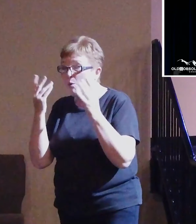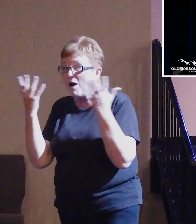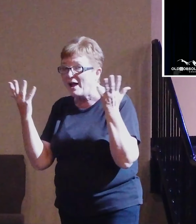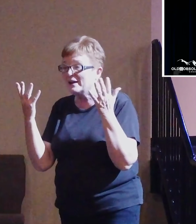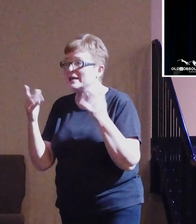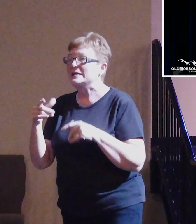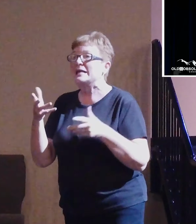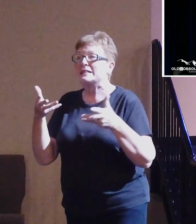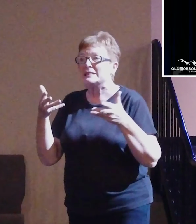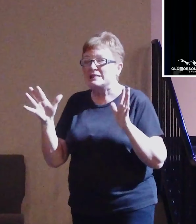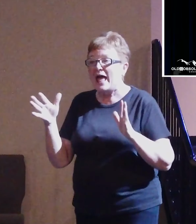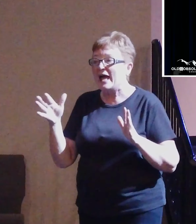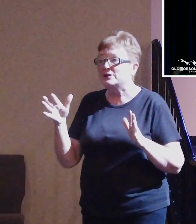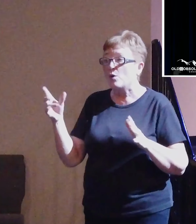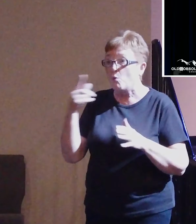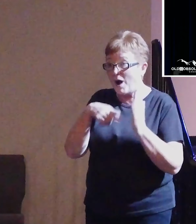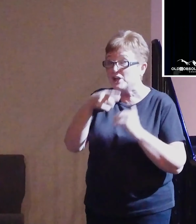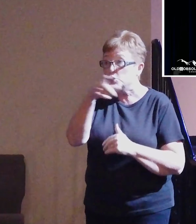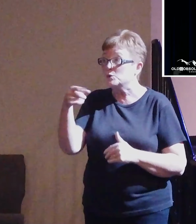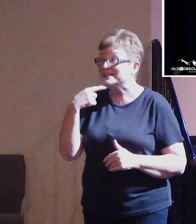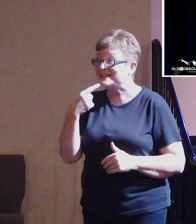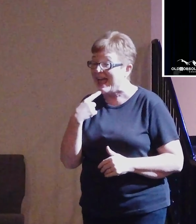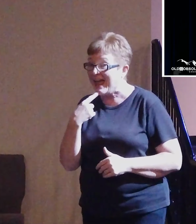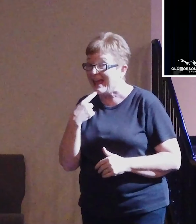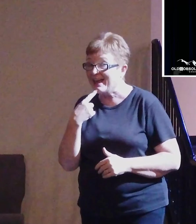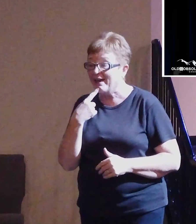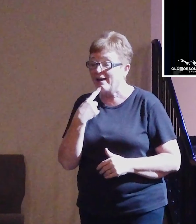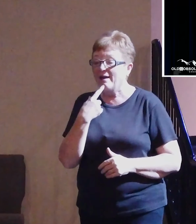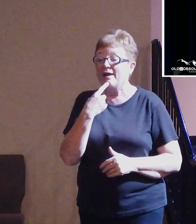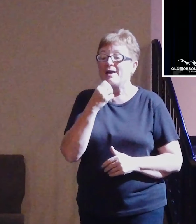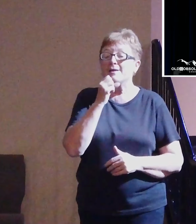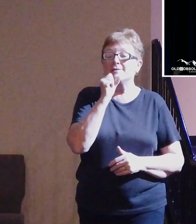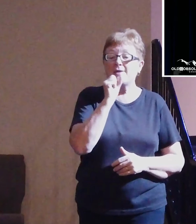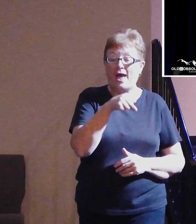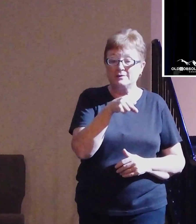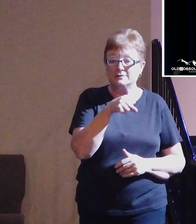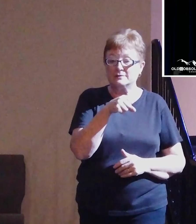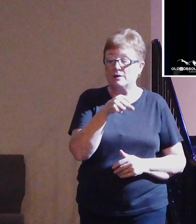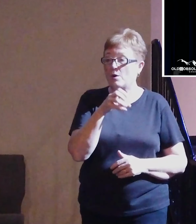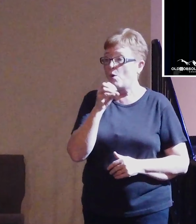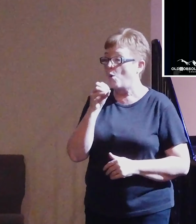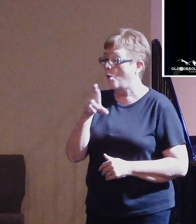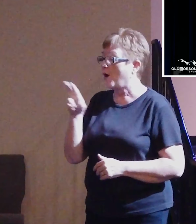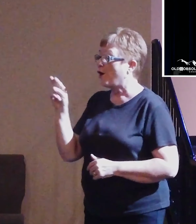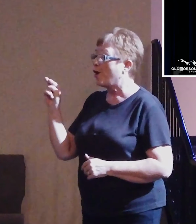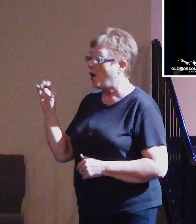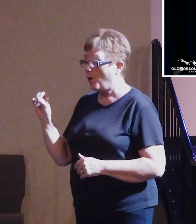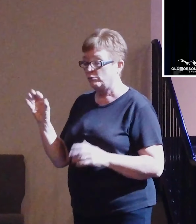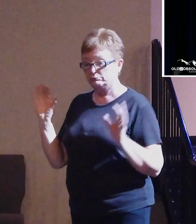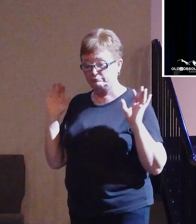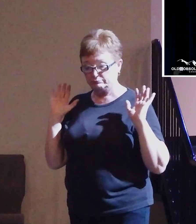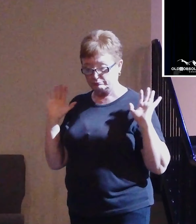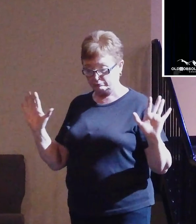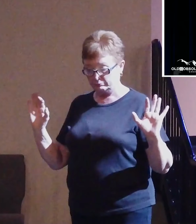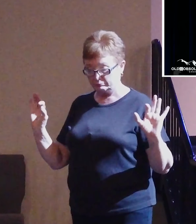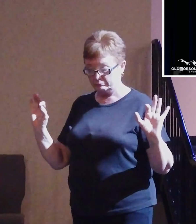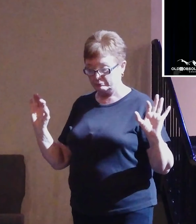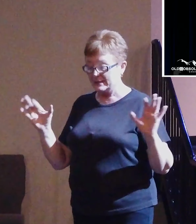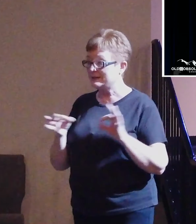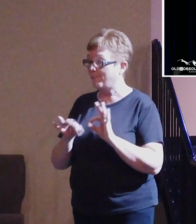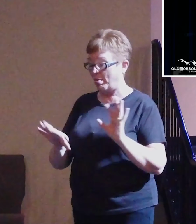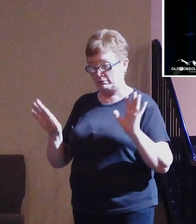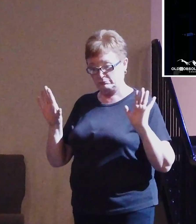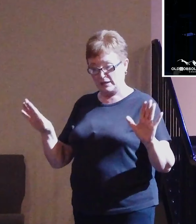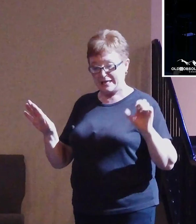let what you say be simply yes or no. Anything more than this comes